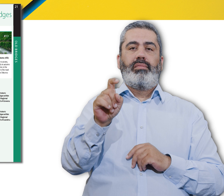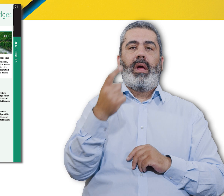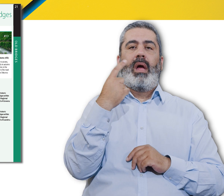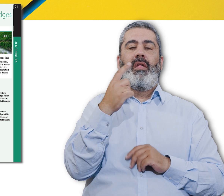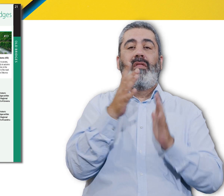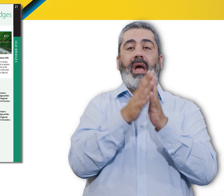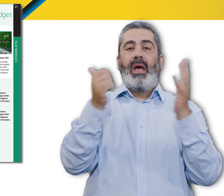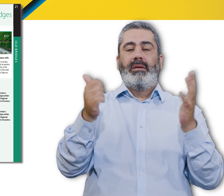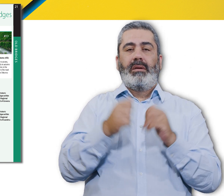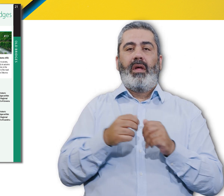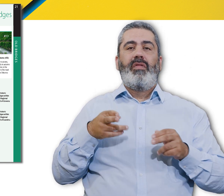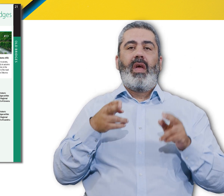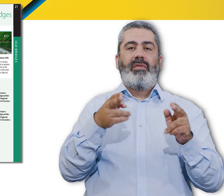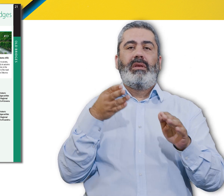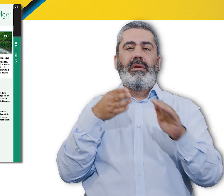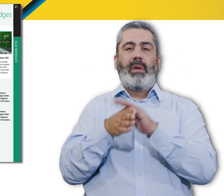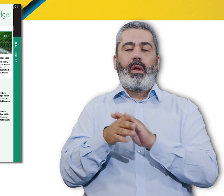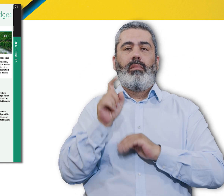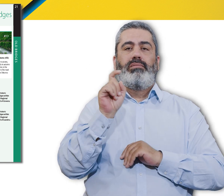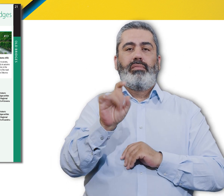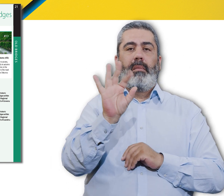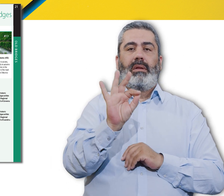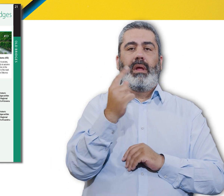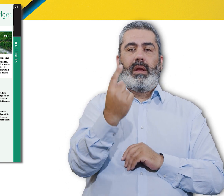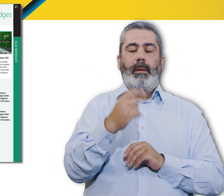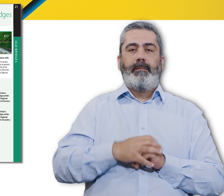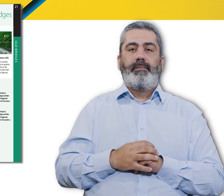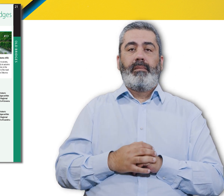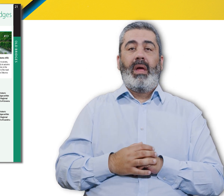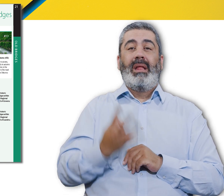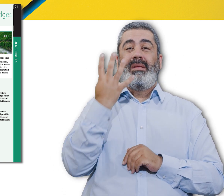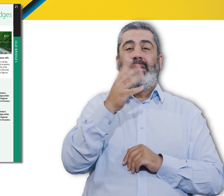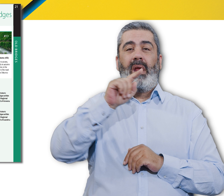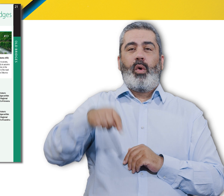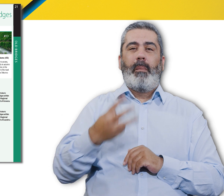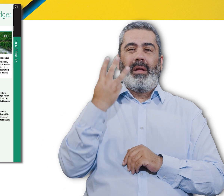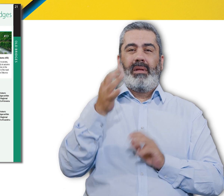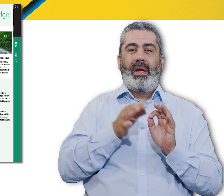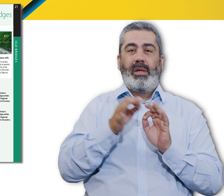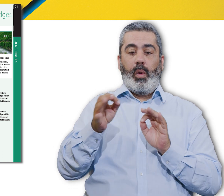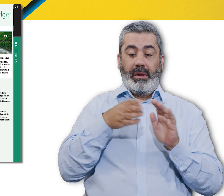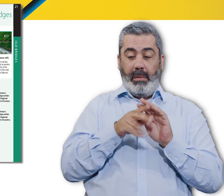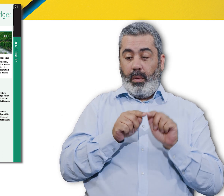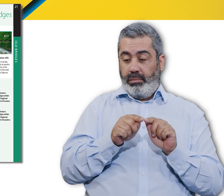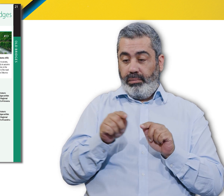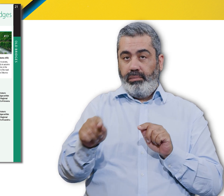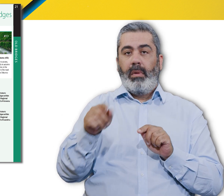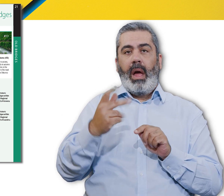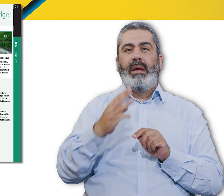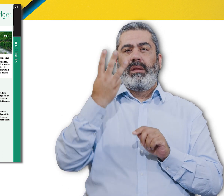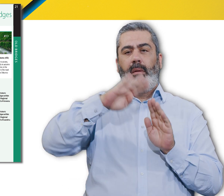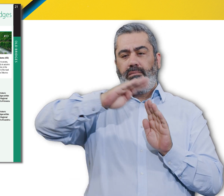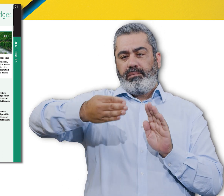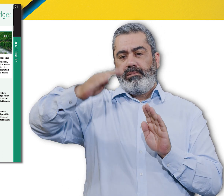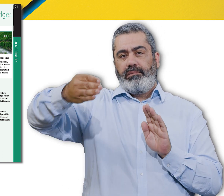Spilea and south of the bridge of Kautsoyanis. Kurtsojani Bridge, number 16, location. Spilea, number